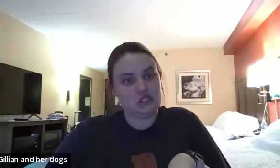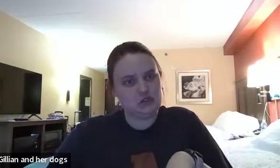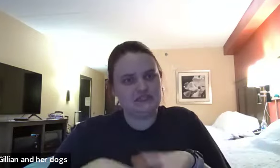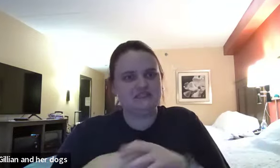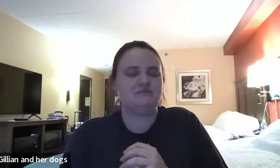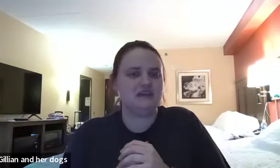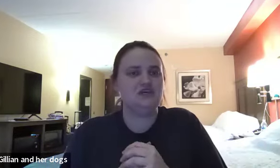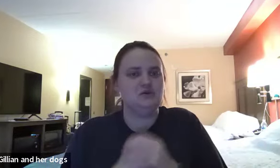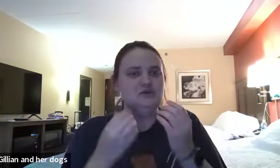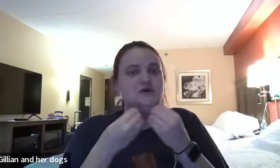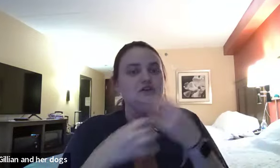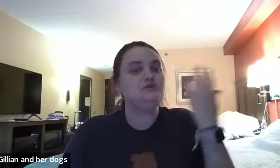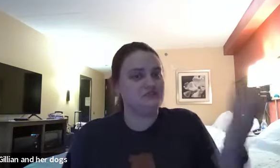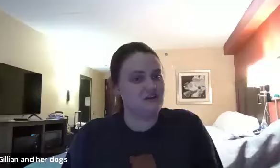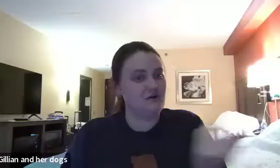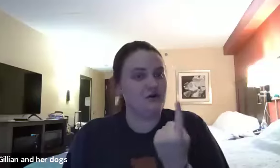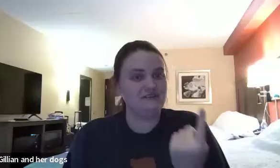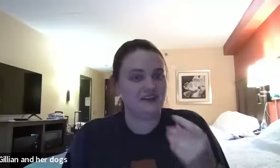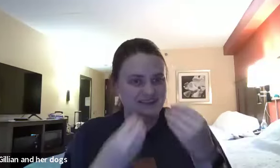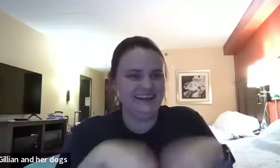and losing something. You yourself are lost.